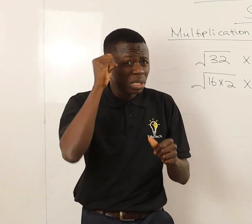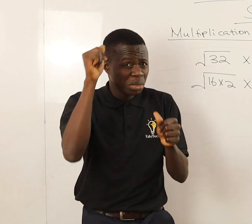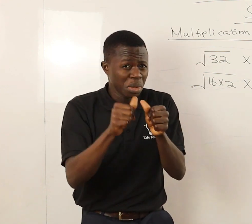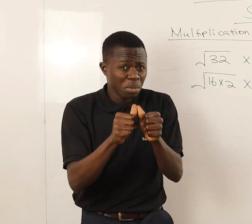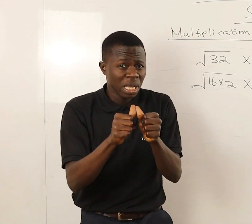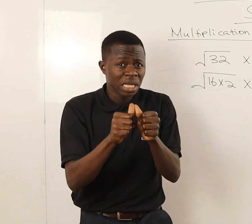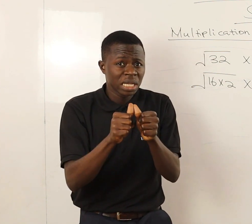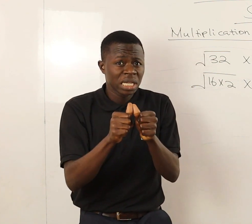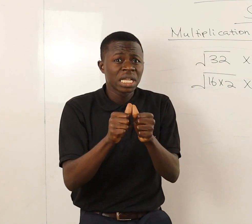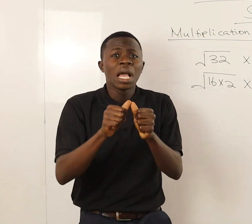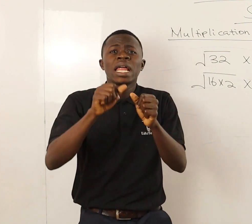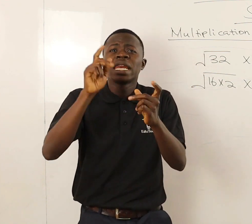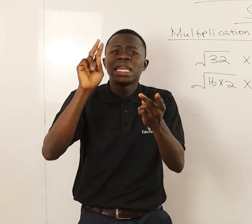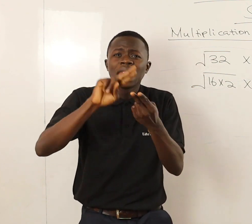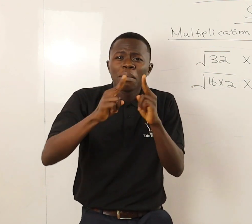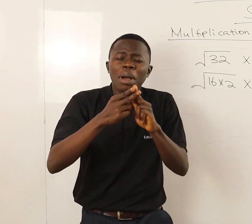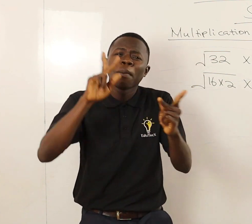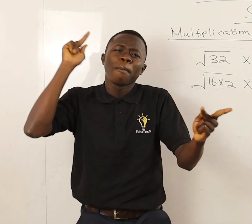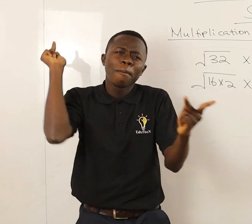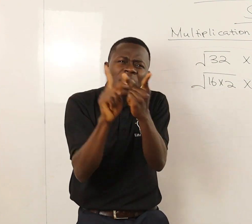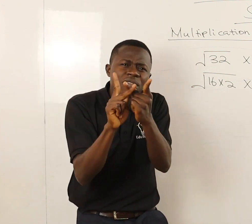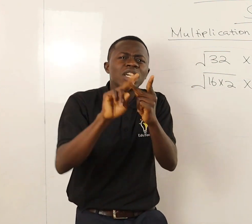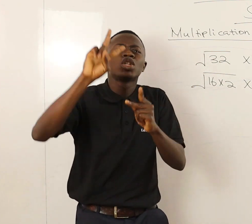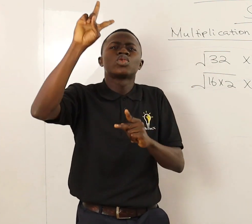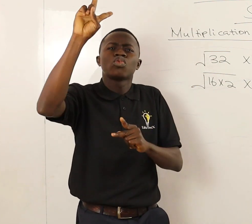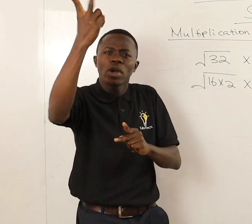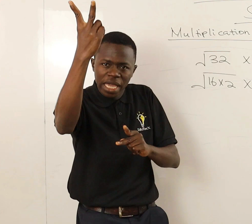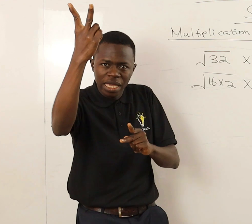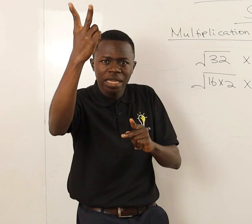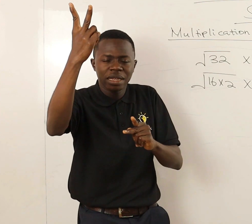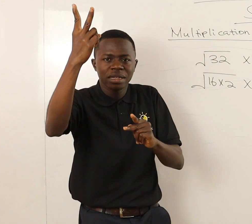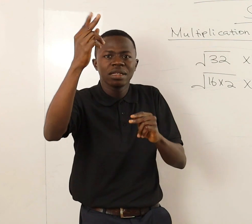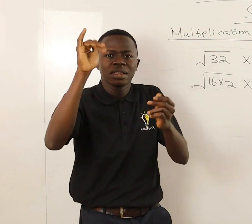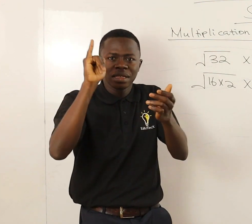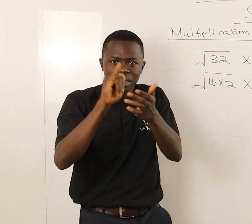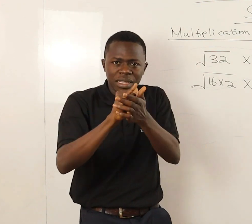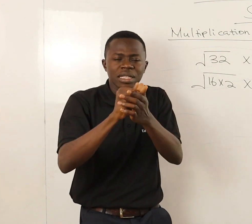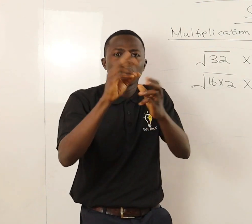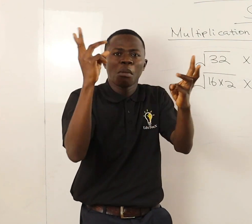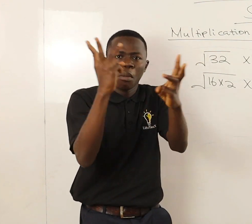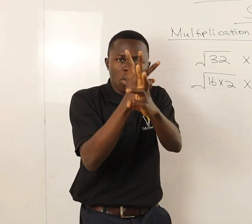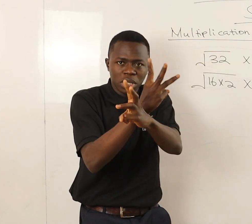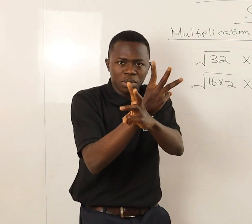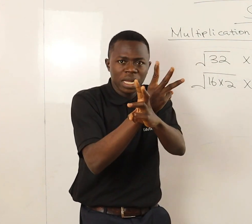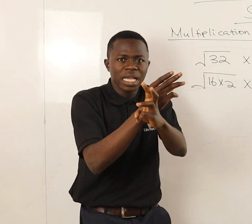So always remember that you need to have a perfect square among those two numbers